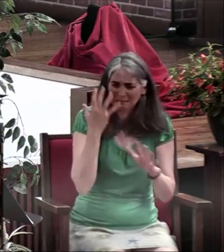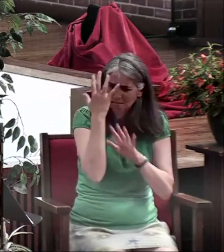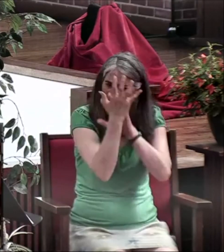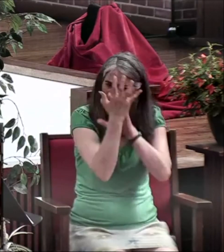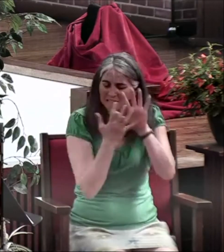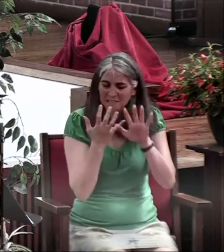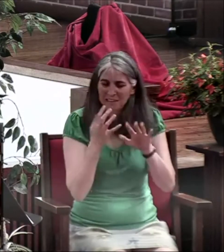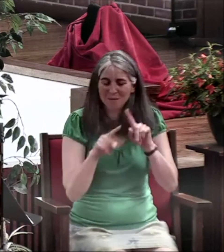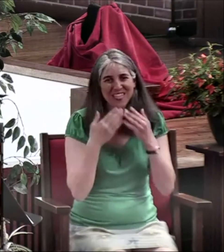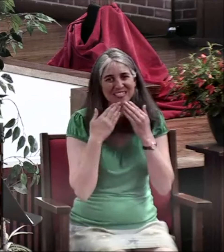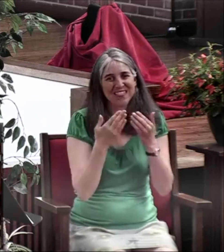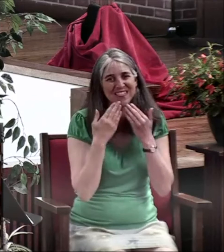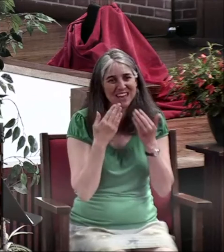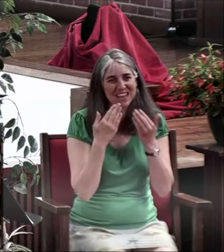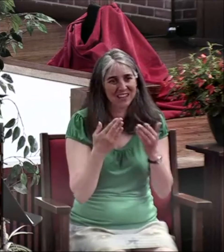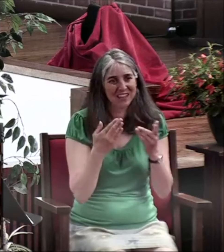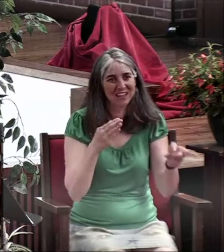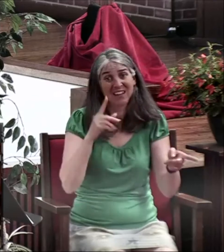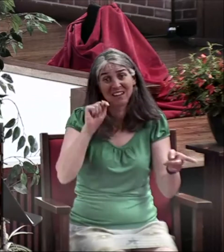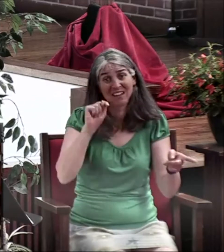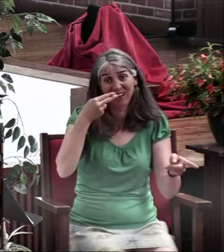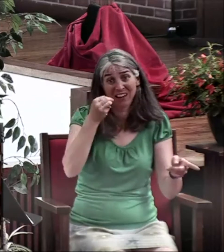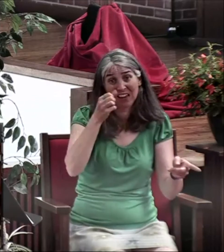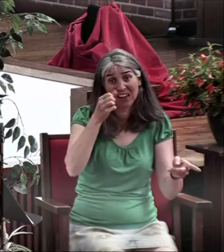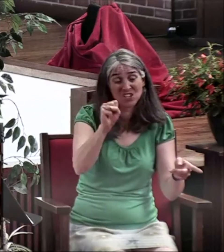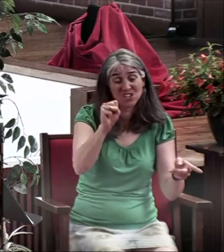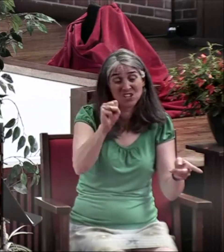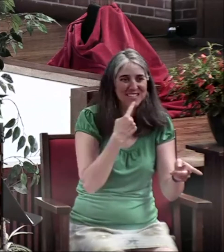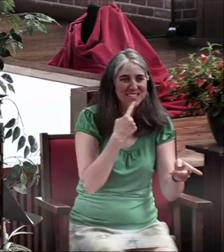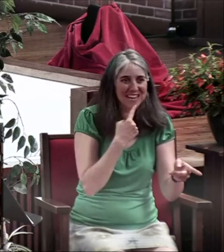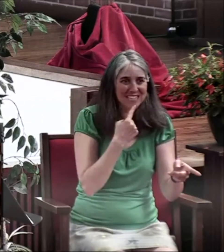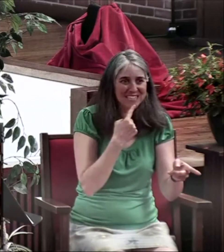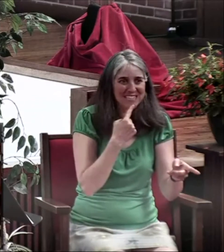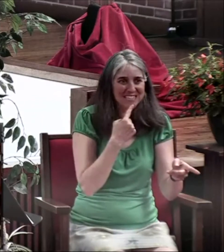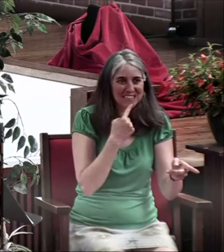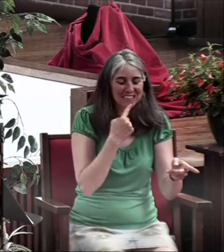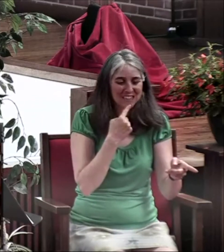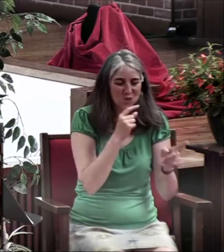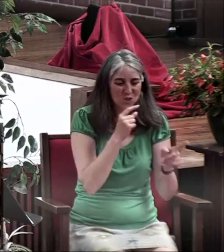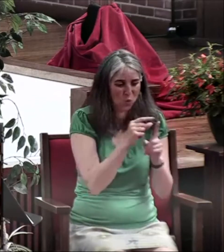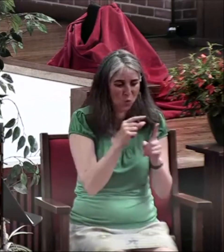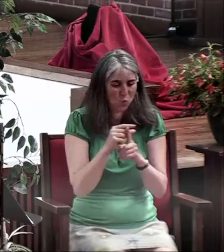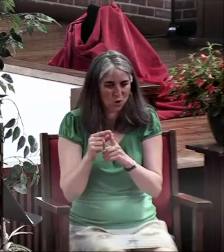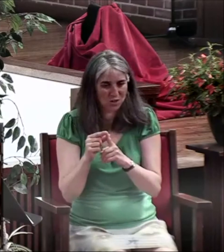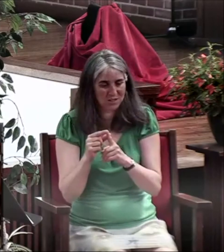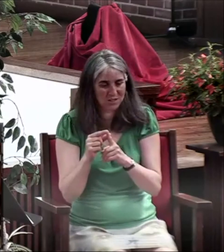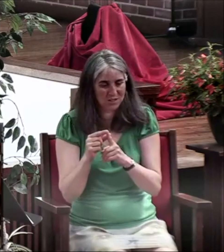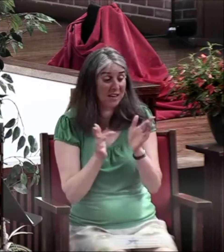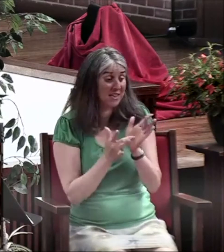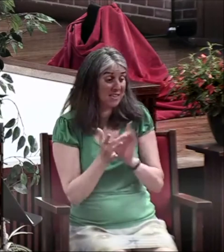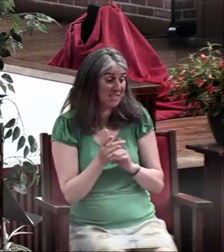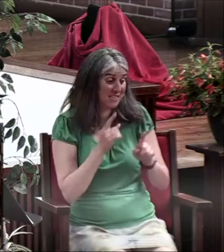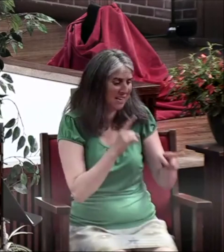Then, thankfully, Thomas says these words because it brings us to one of the most salvific Bible verses